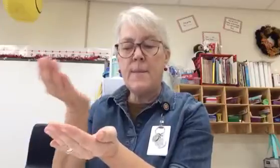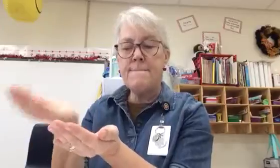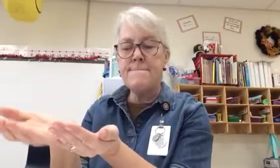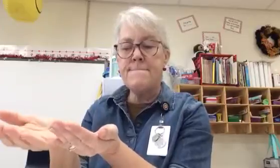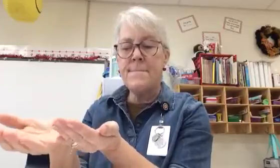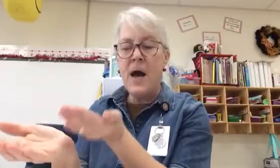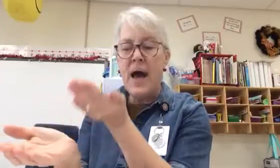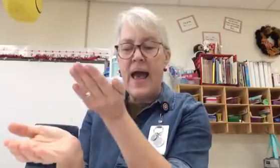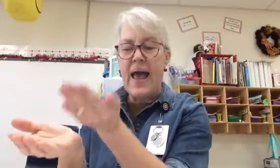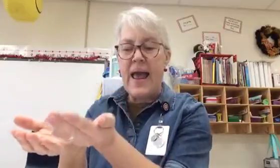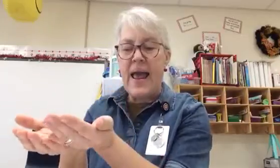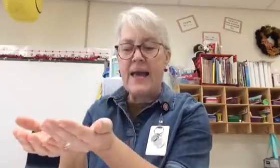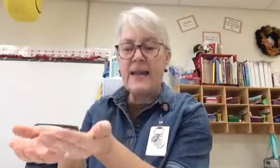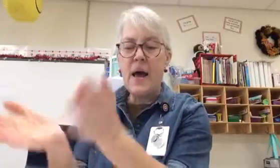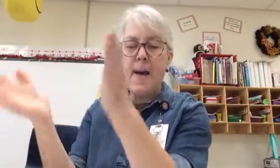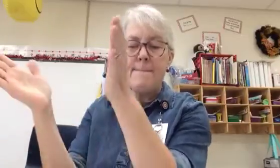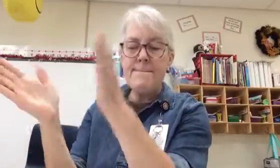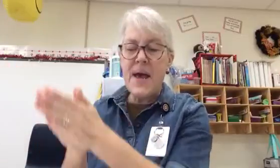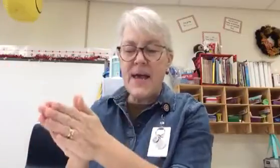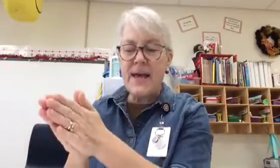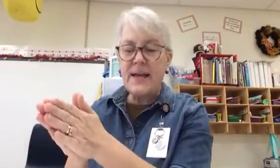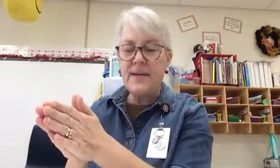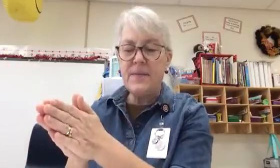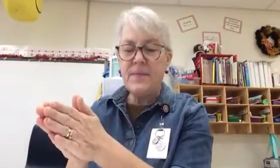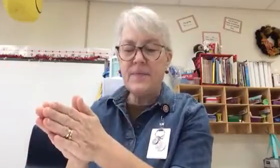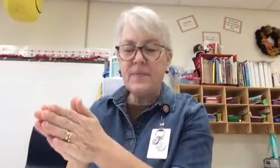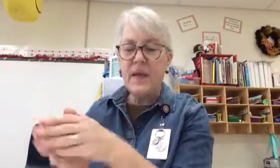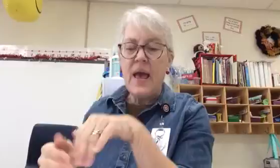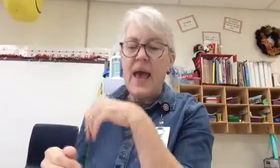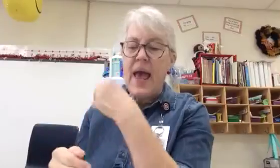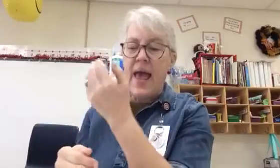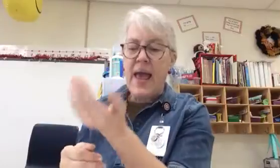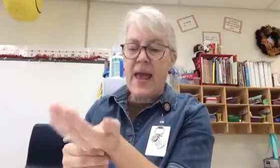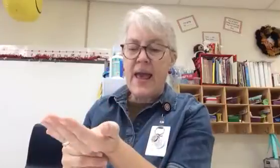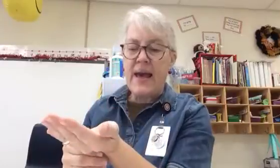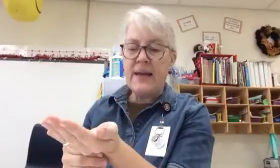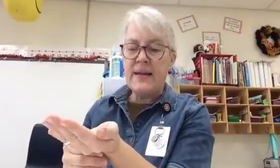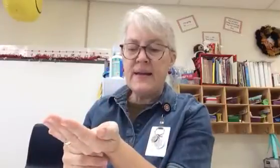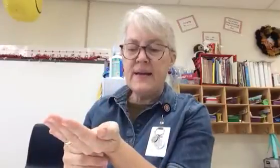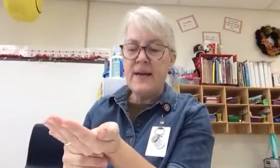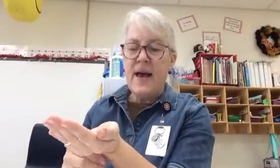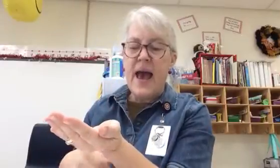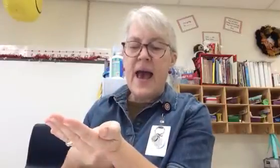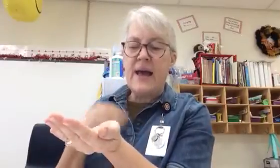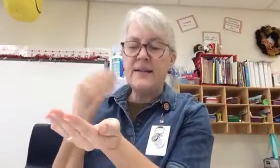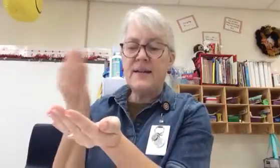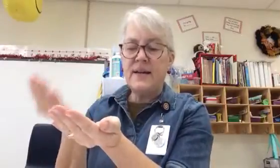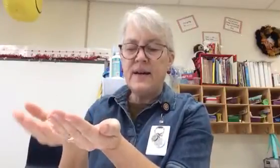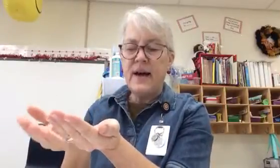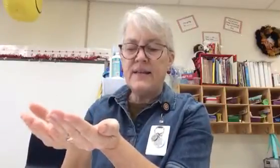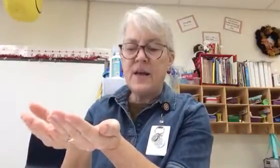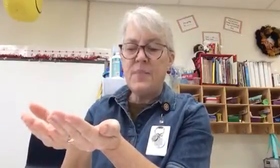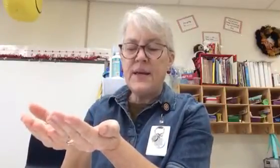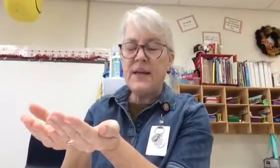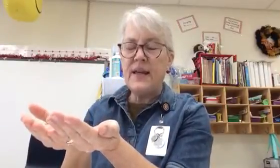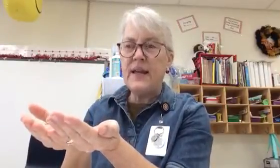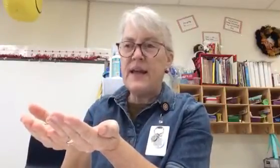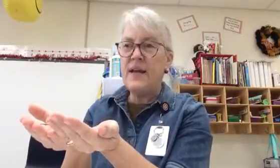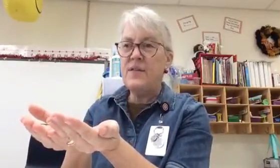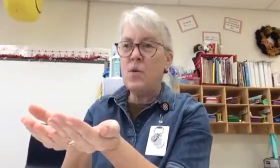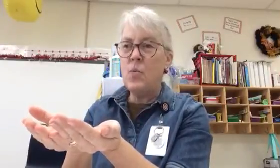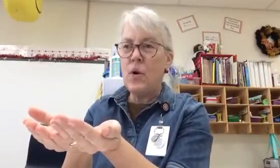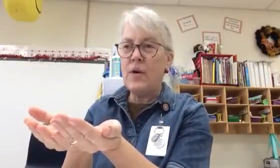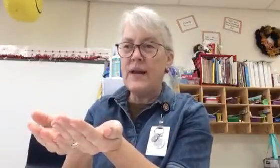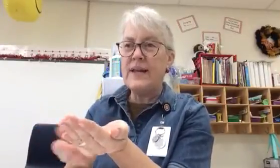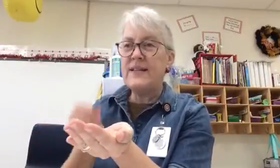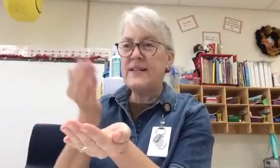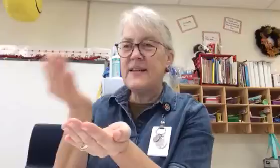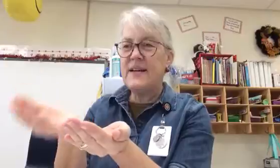k,